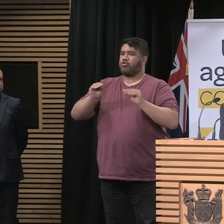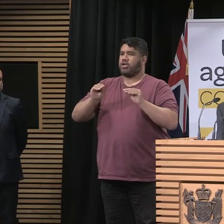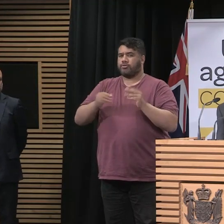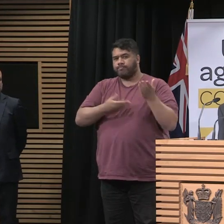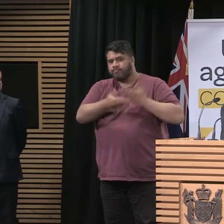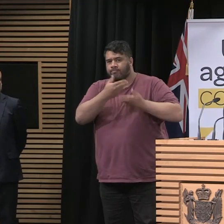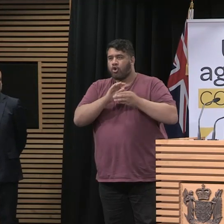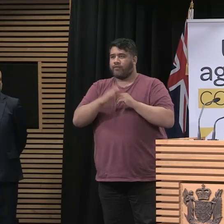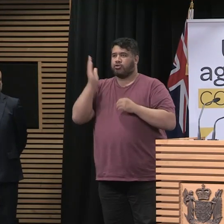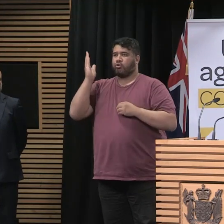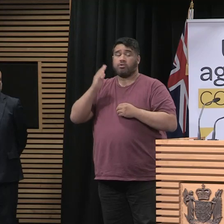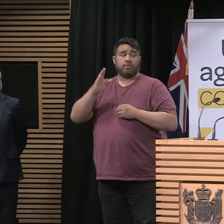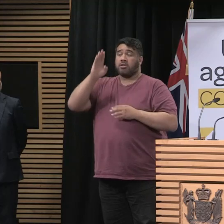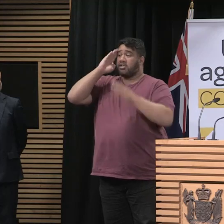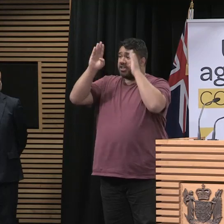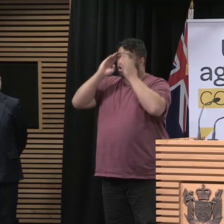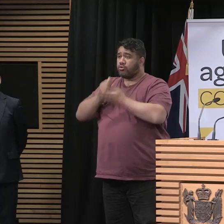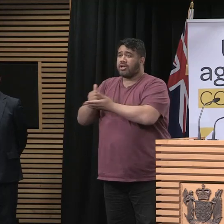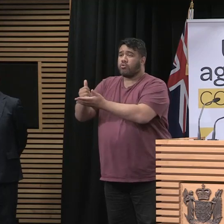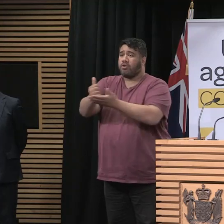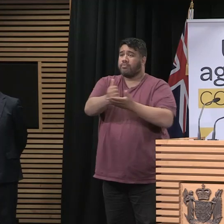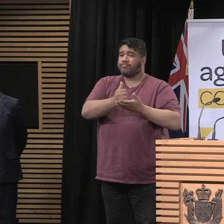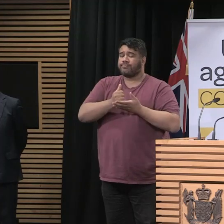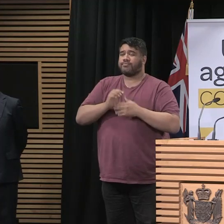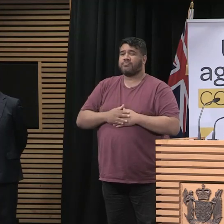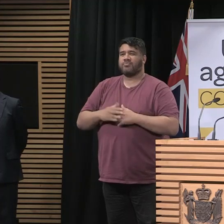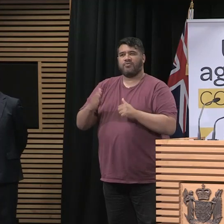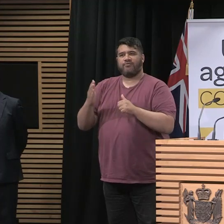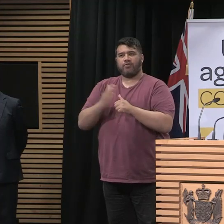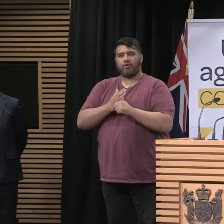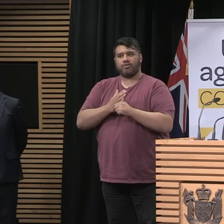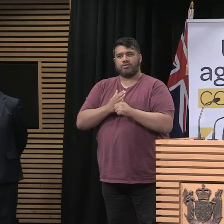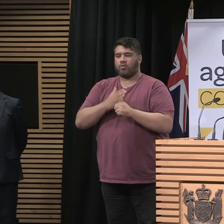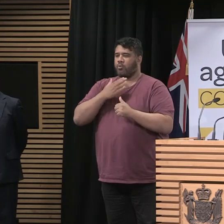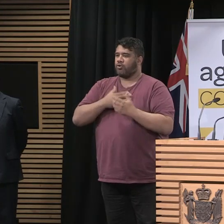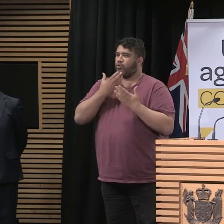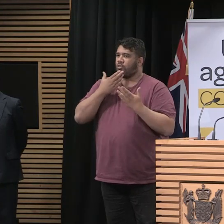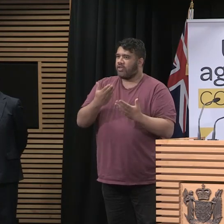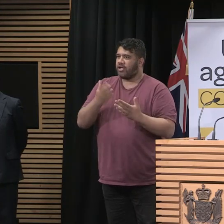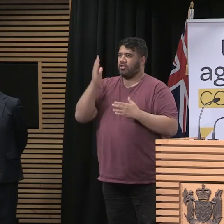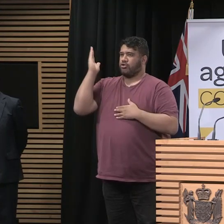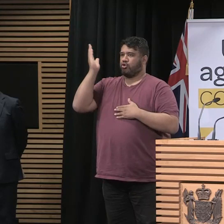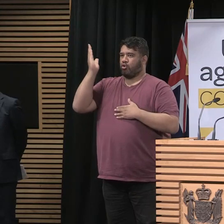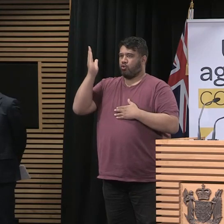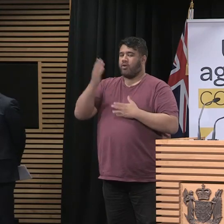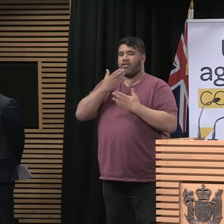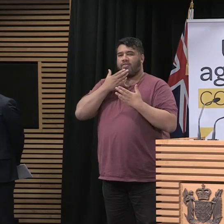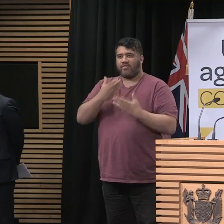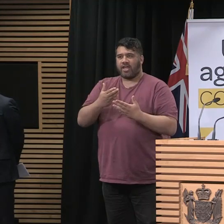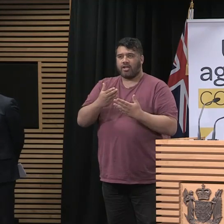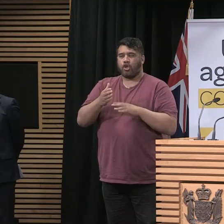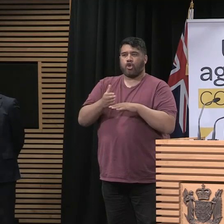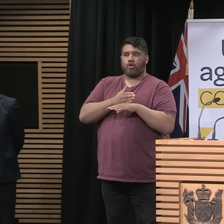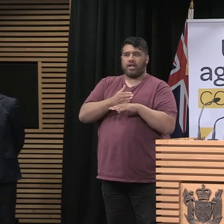Tēnā koutou katoa. First, can I start by thanking all of our schools and early learning centres and